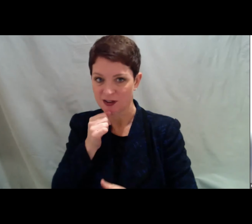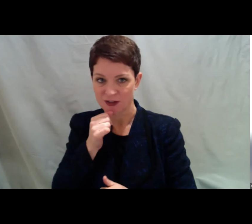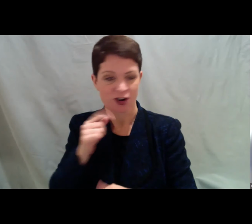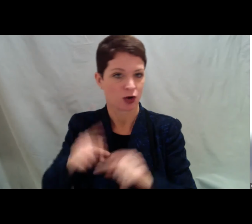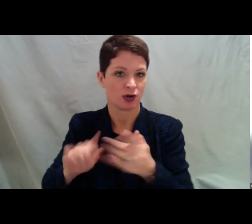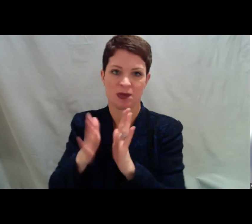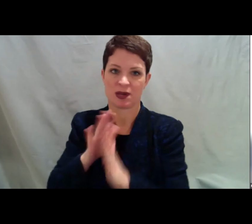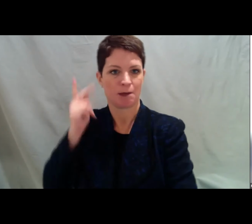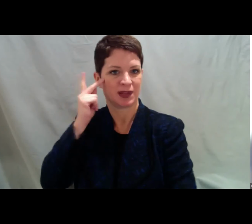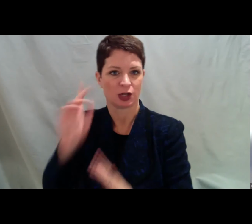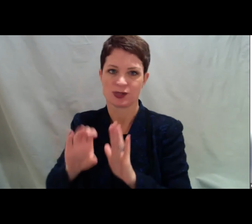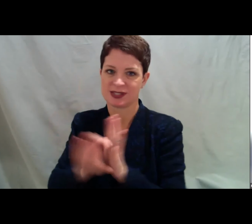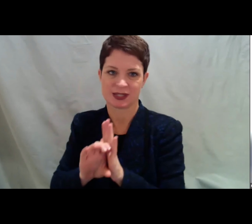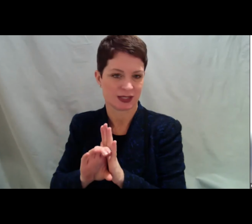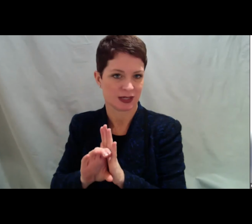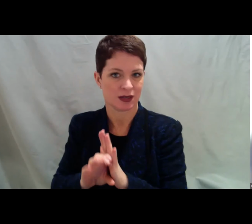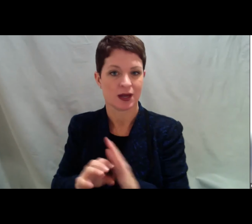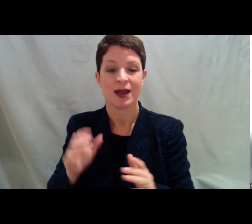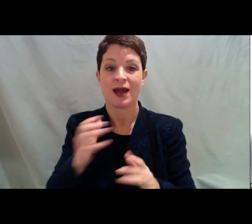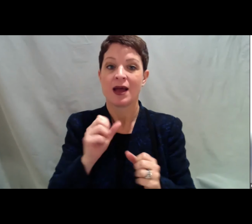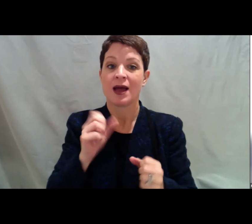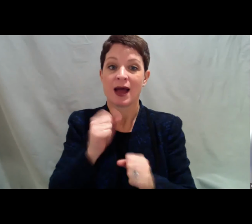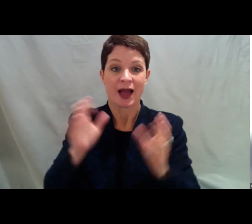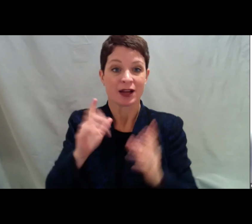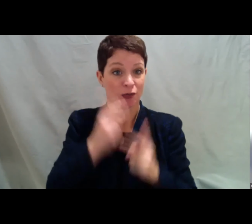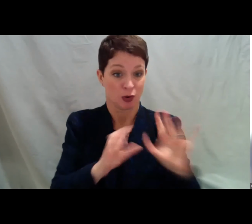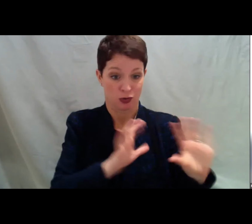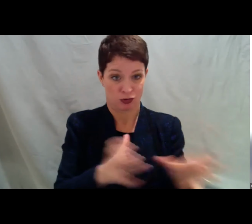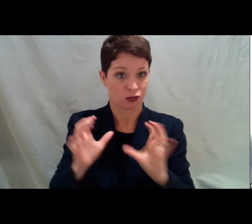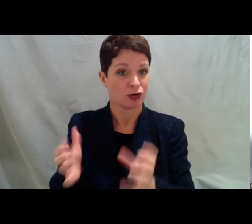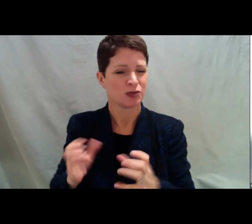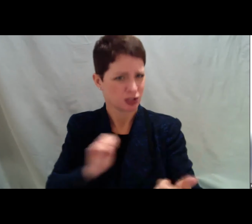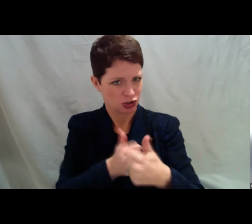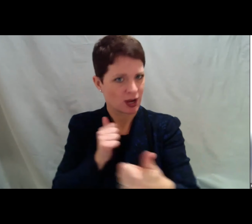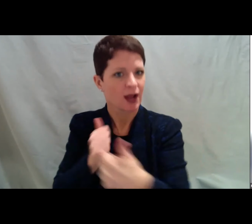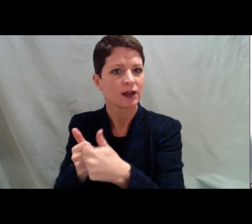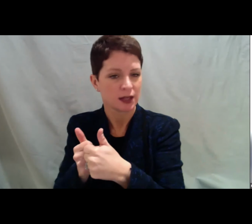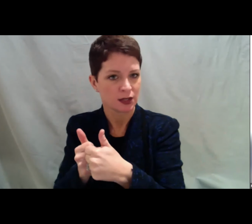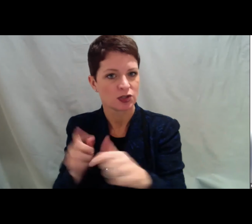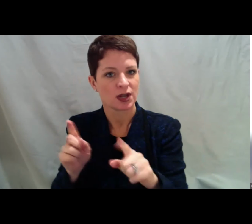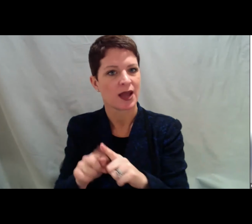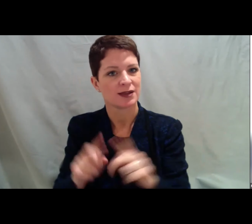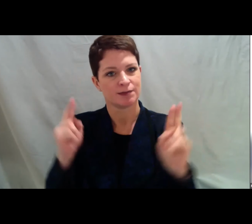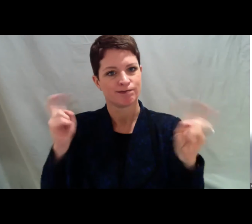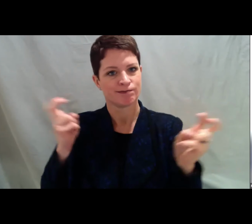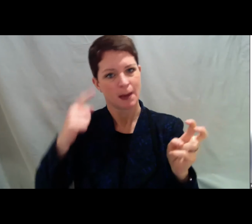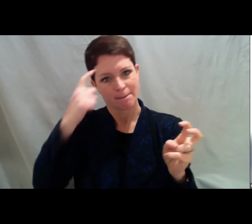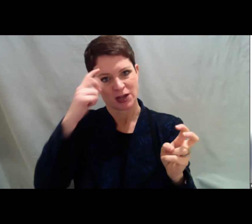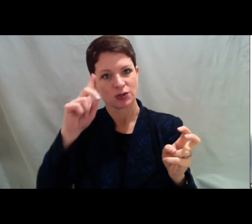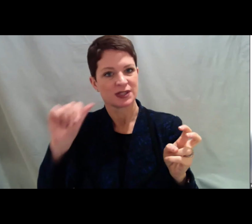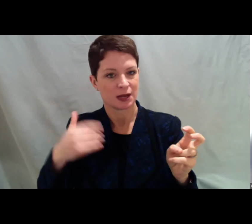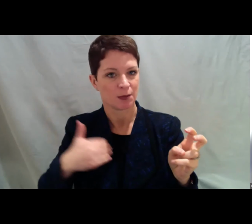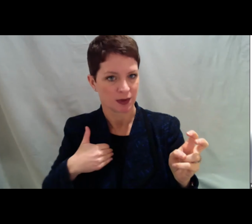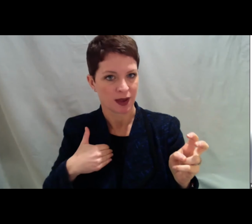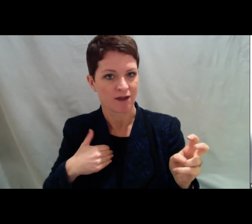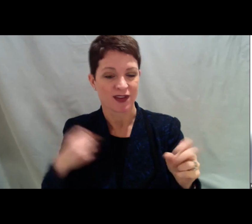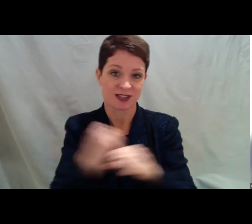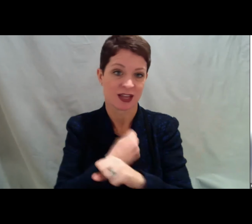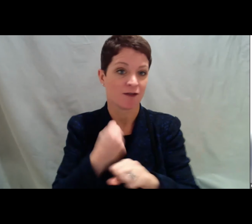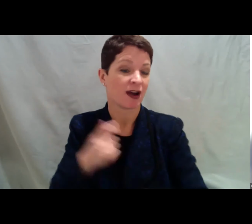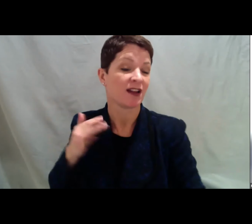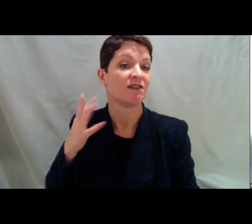citizenship. Activists for both groups challenged their designation as mentally disabled as they fought for and